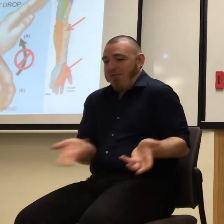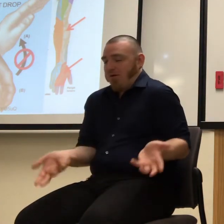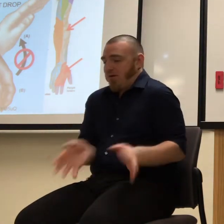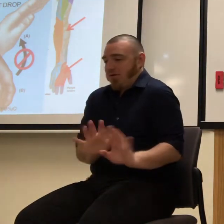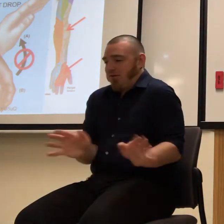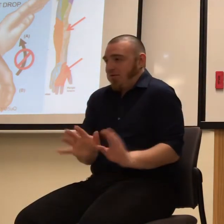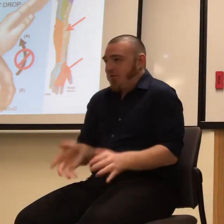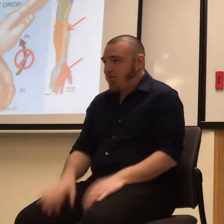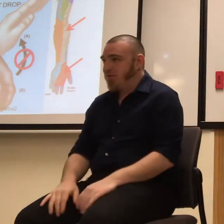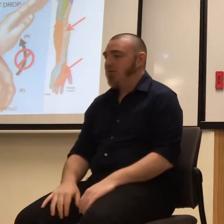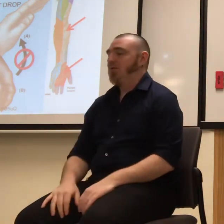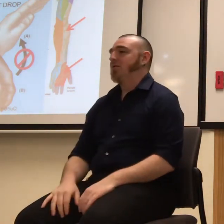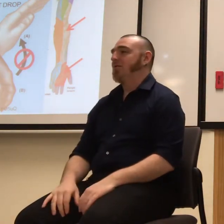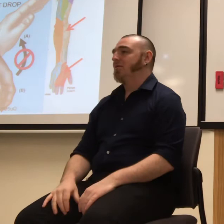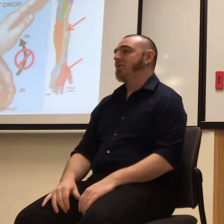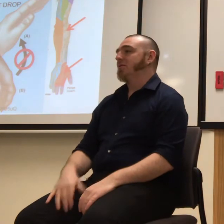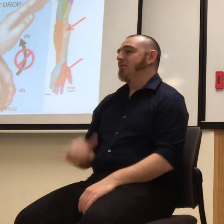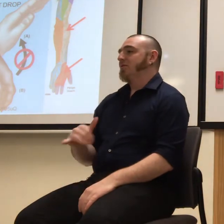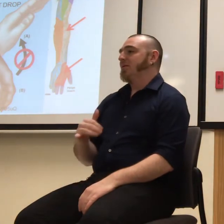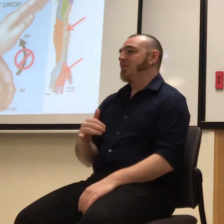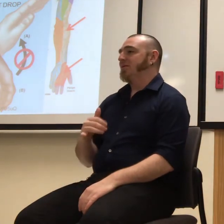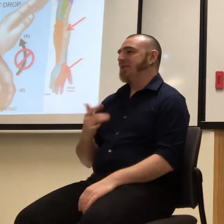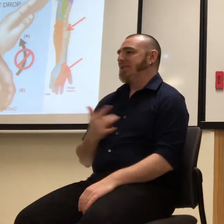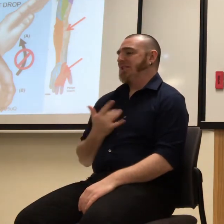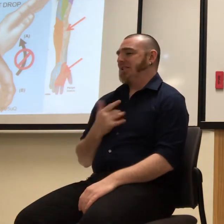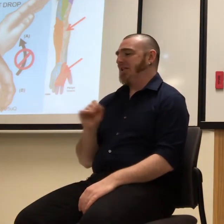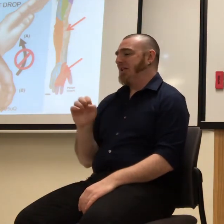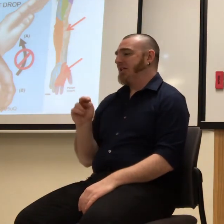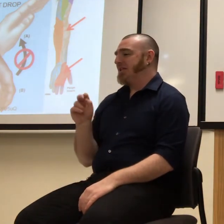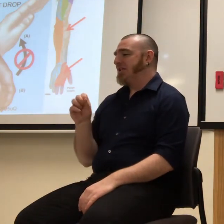I'm sorry. This says sensory, not sensory.